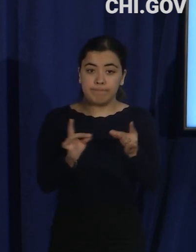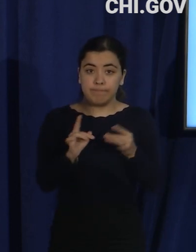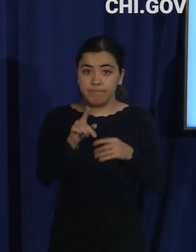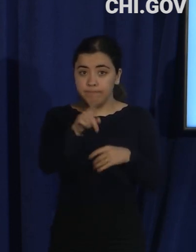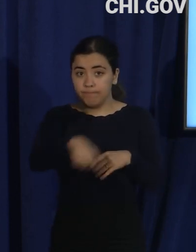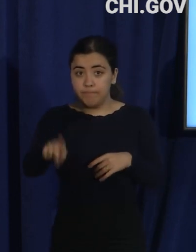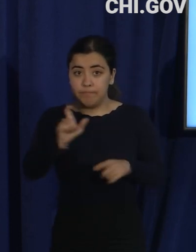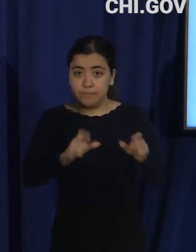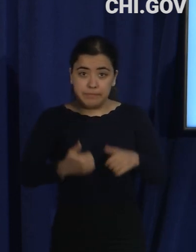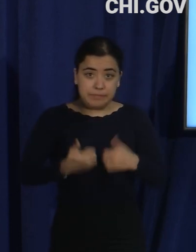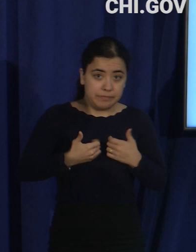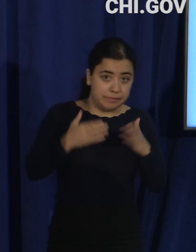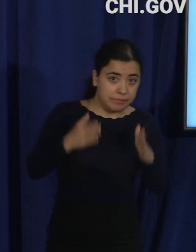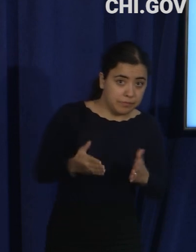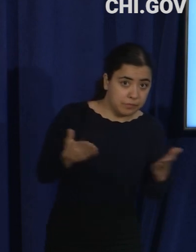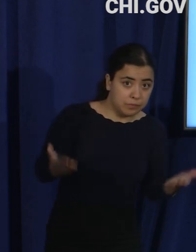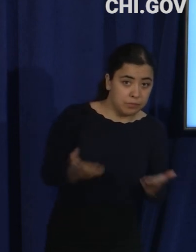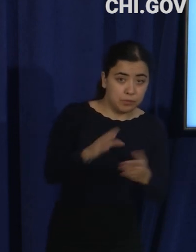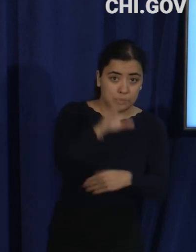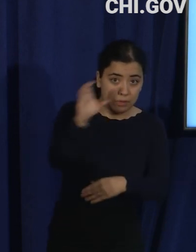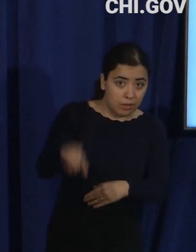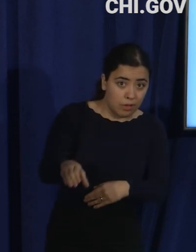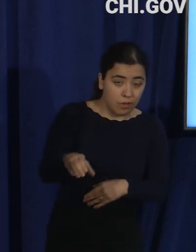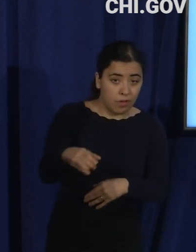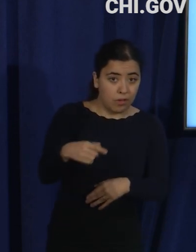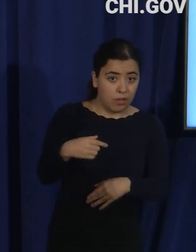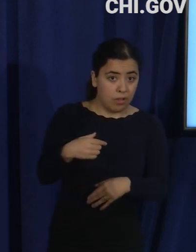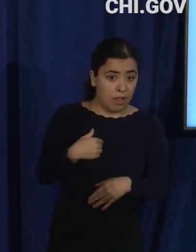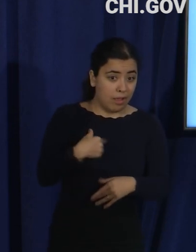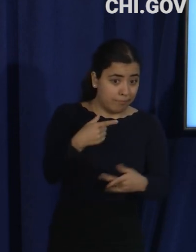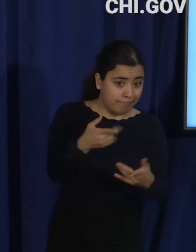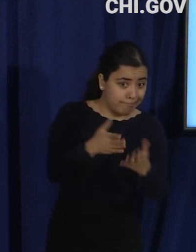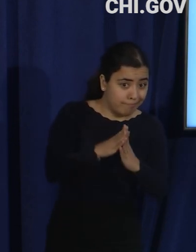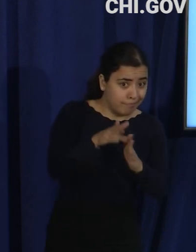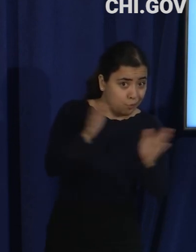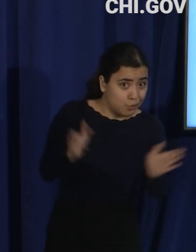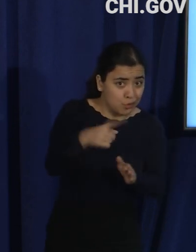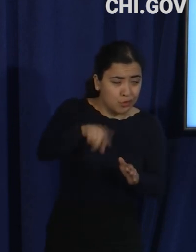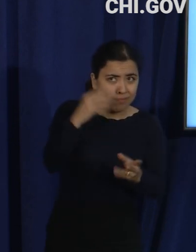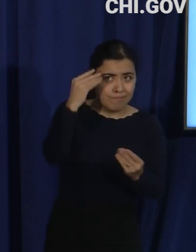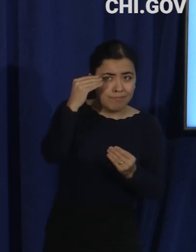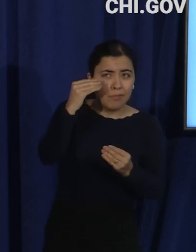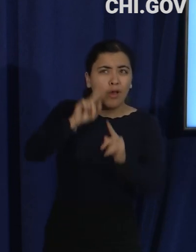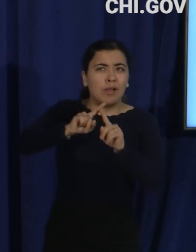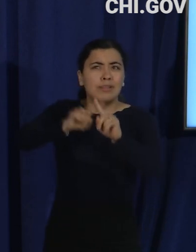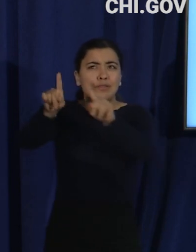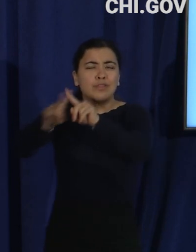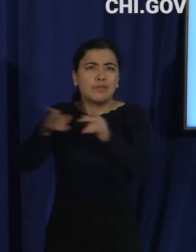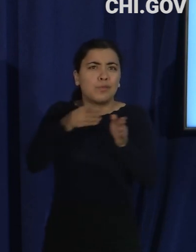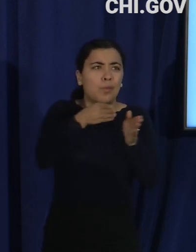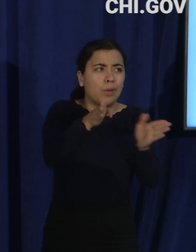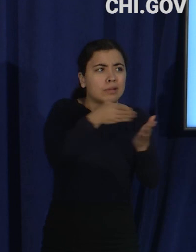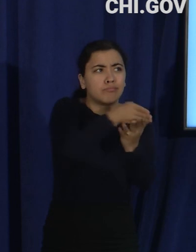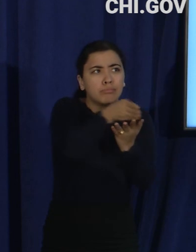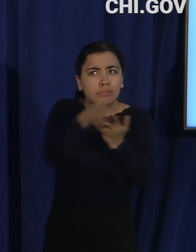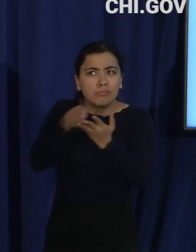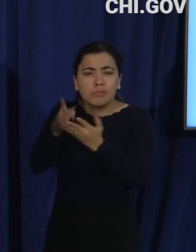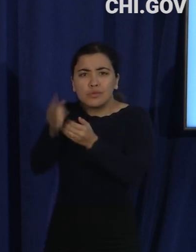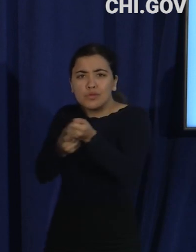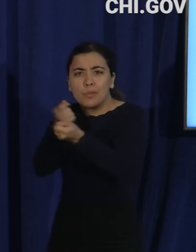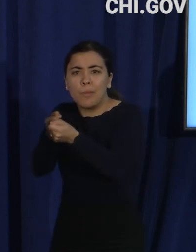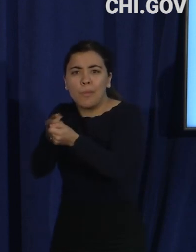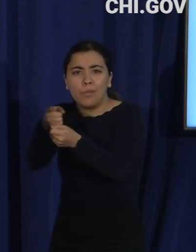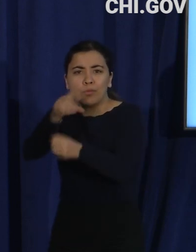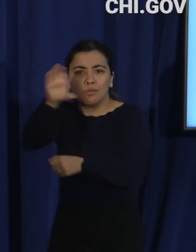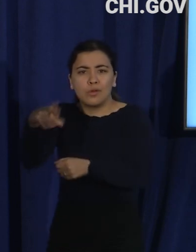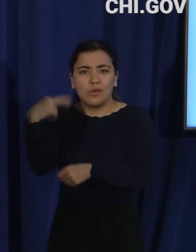to think about how they can support our restaurants at this time is because I think it's possible that this may